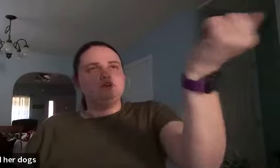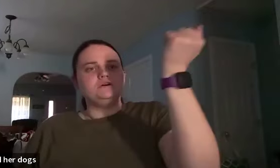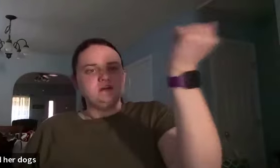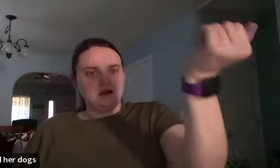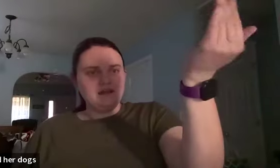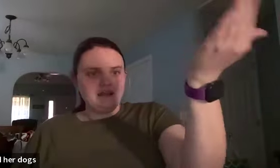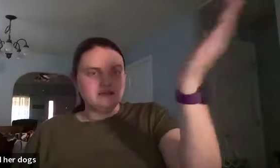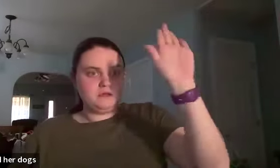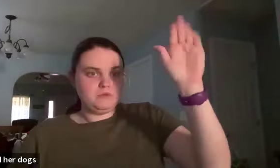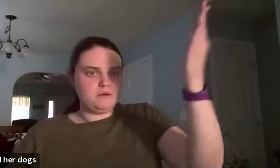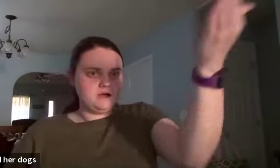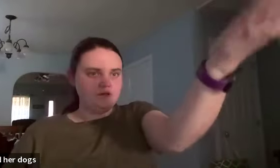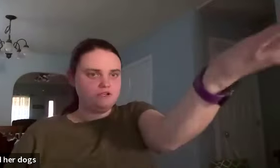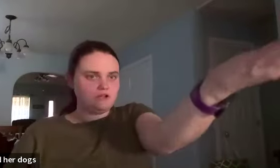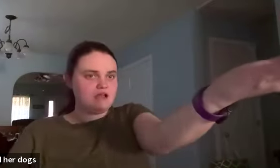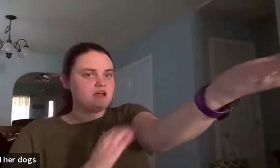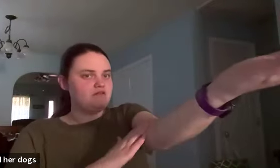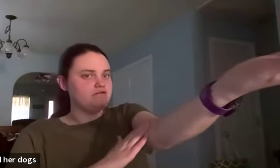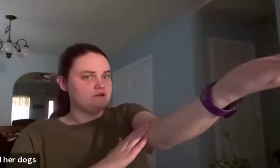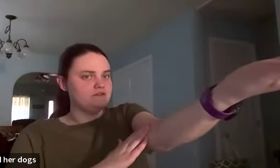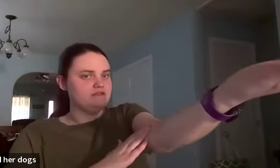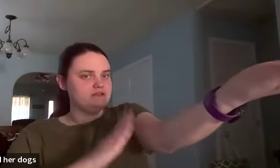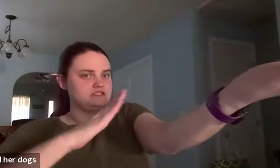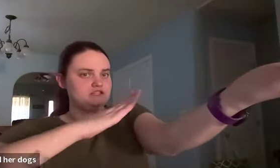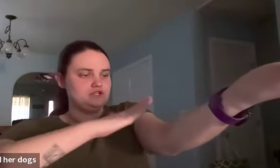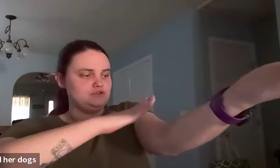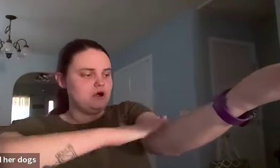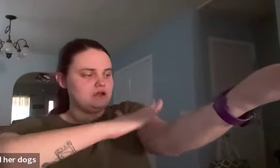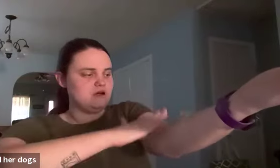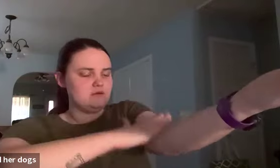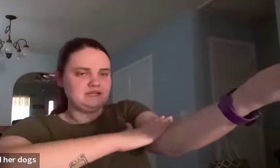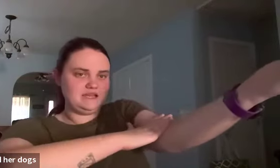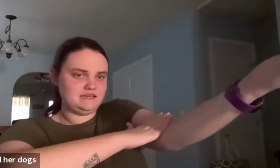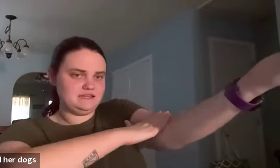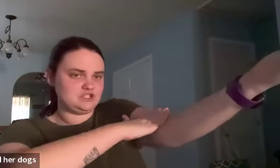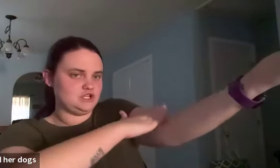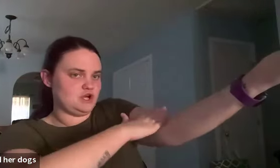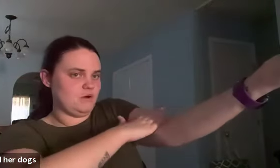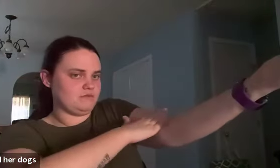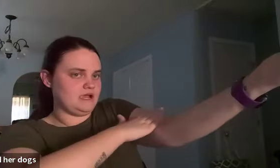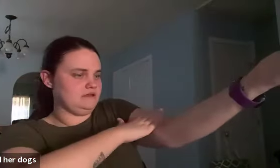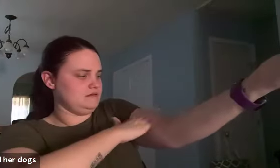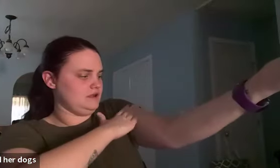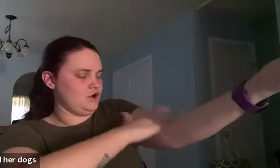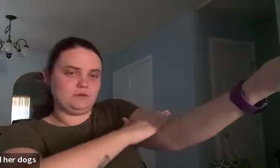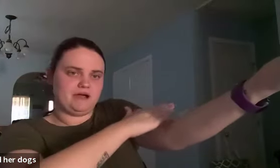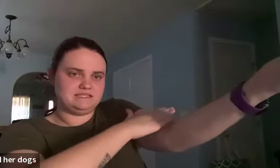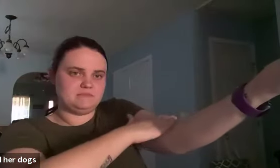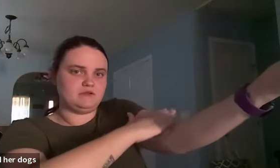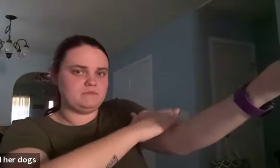your dominant hand, palm up. You're going to have it kind of in front of you like this. Your non-dominant hand is going to go right like on your bicep, like right